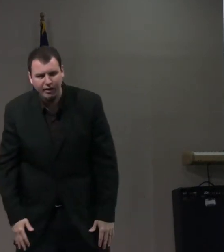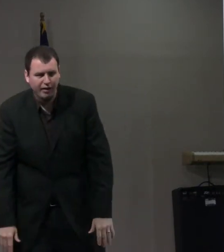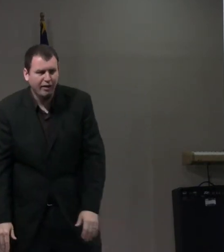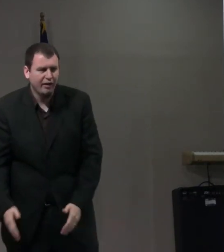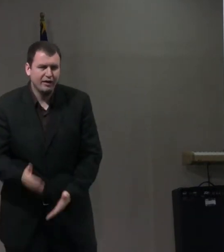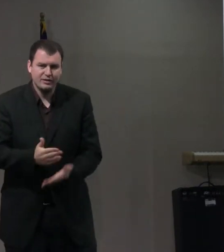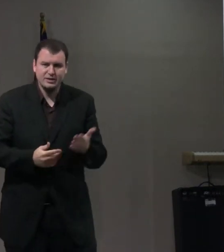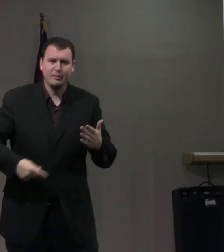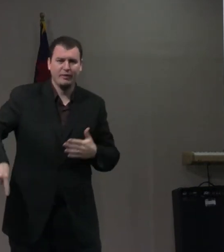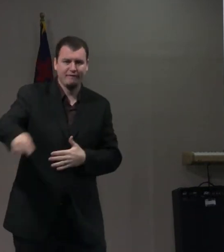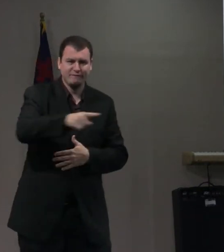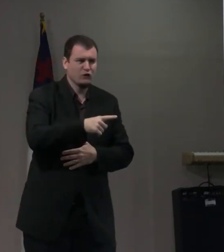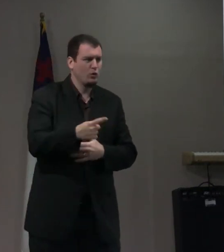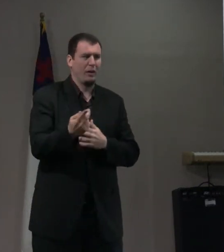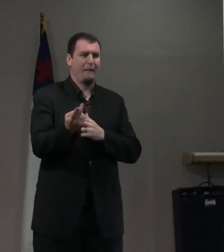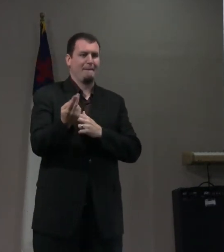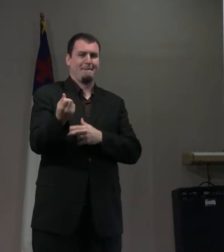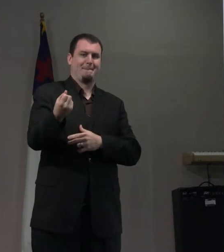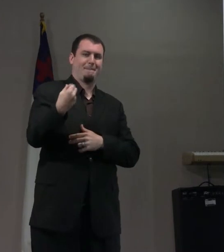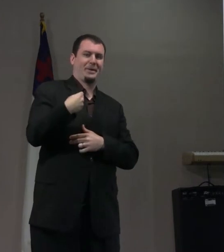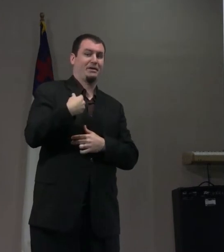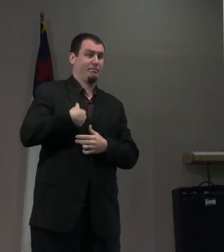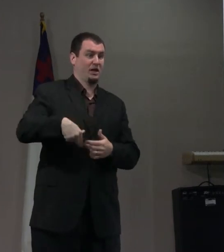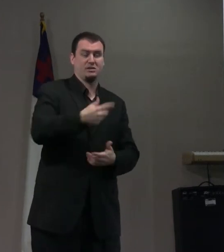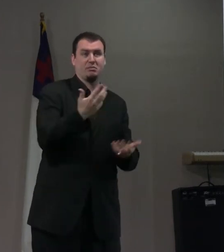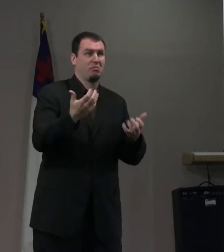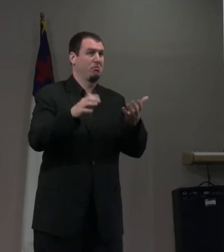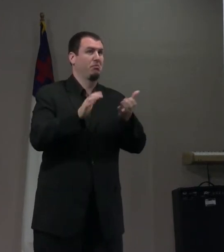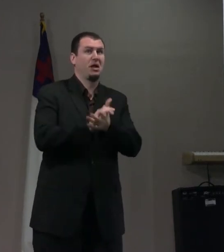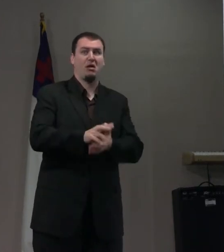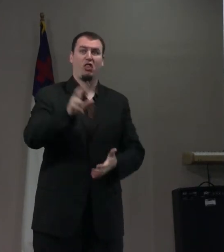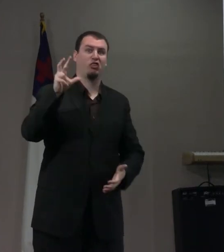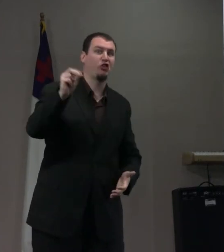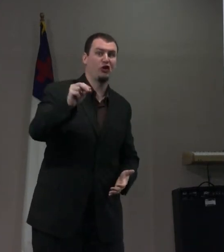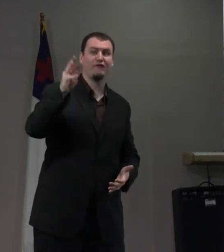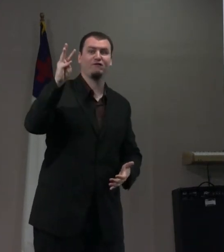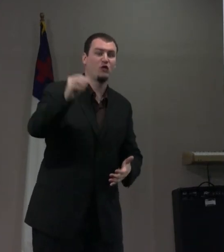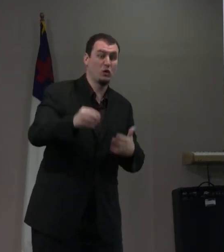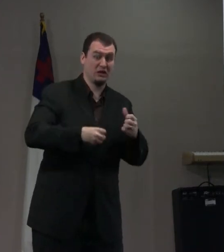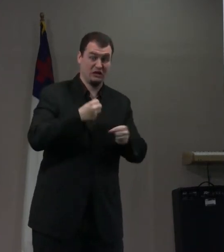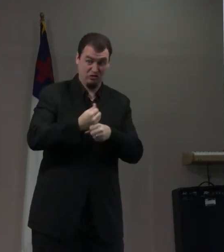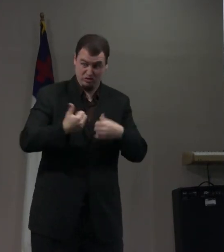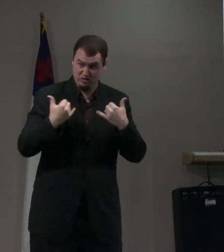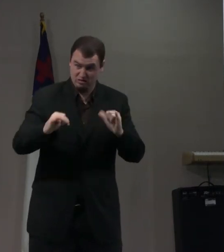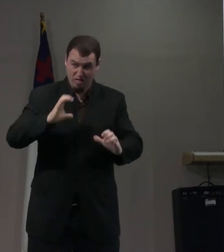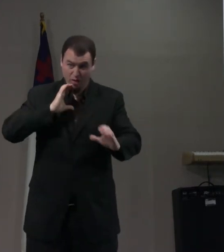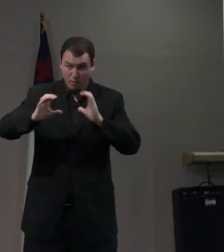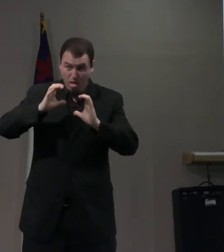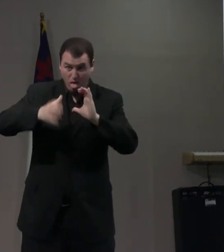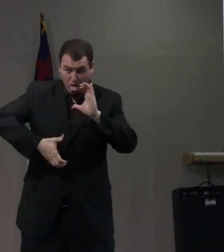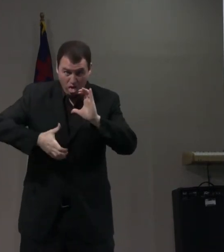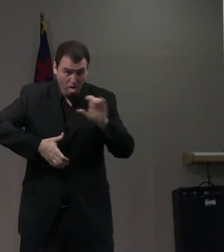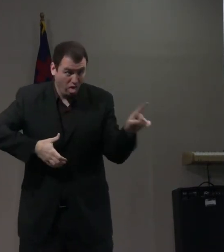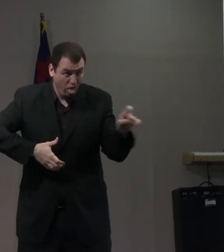on. Now, some of you have been married 30 or 40 years. You still have